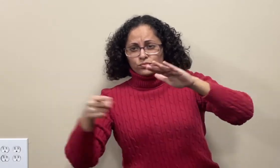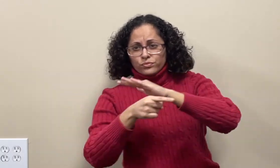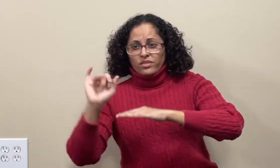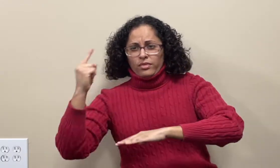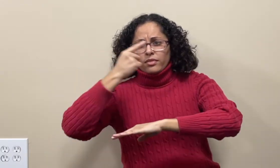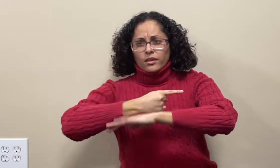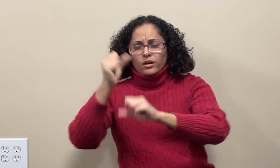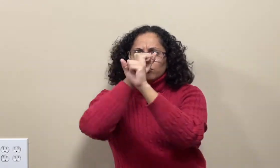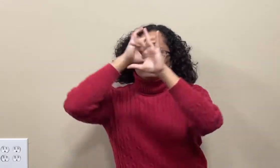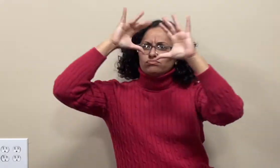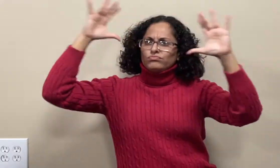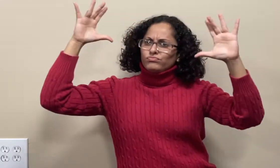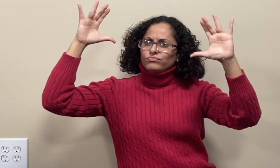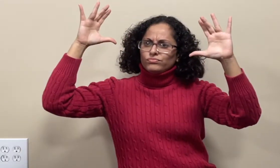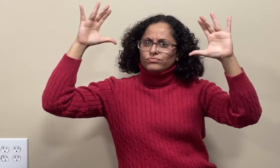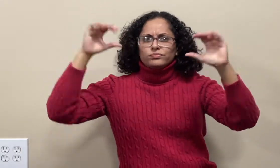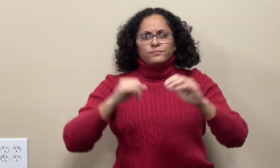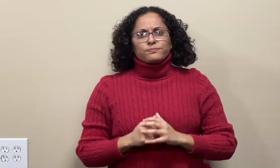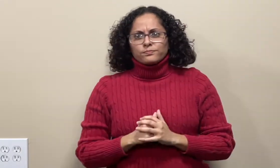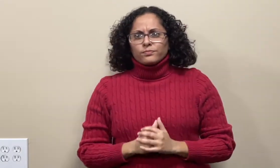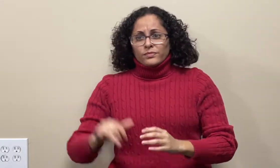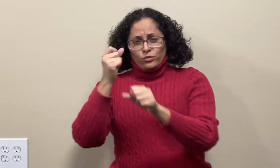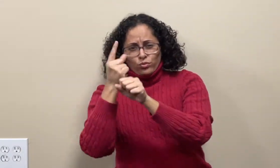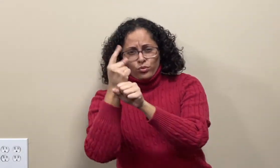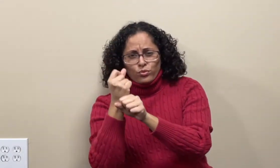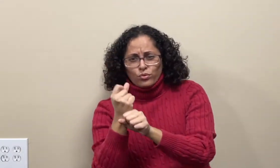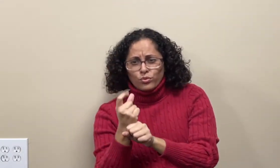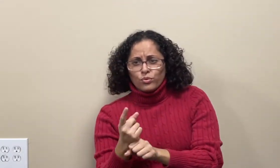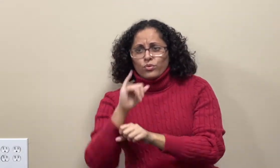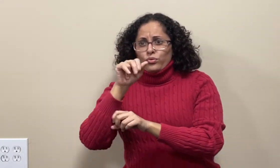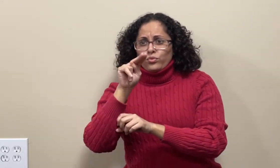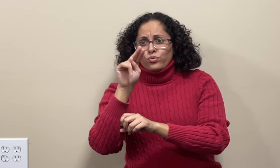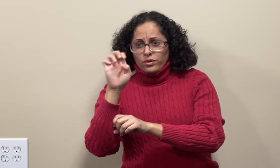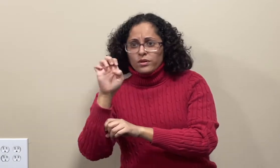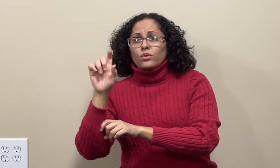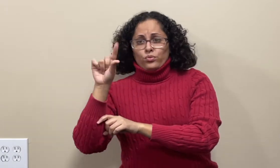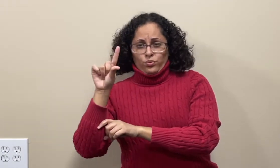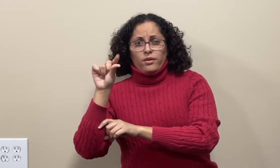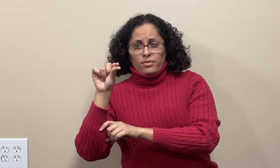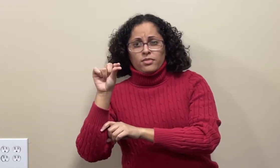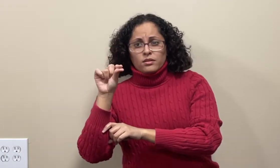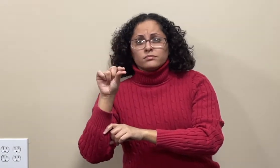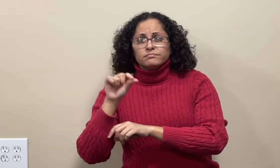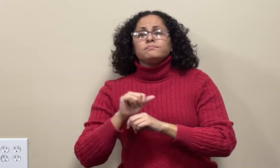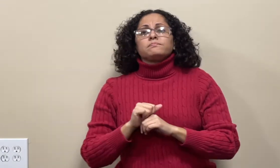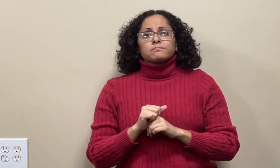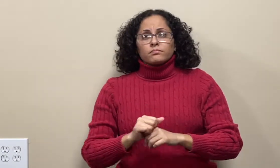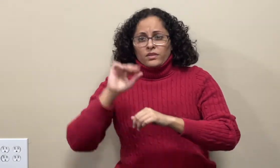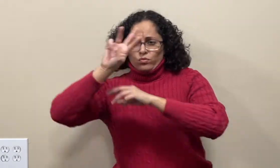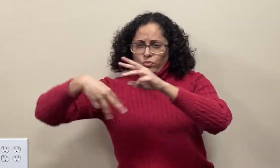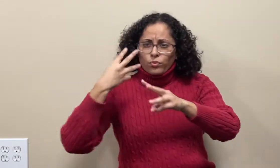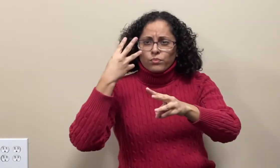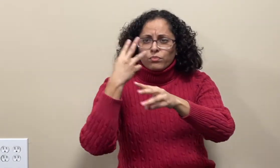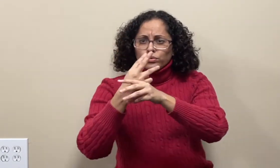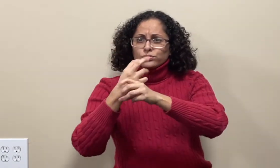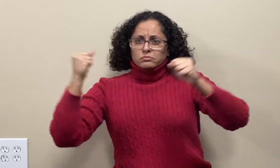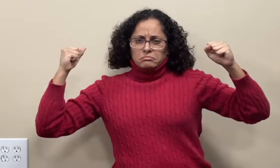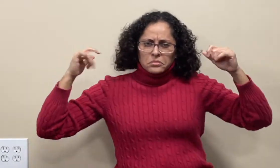The vision for World Deaf Refugee Day. Each June 20th, the globe comes together to honor